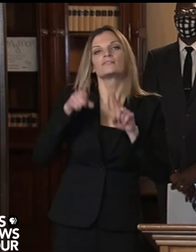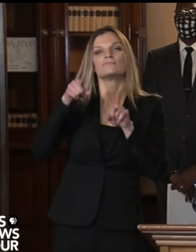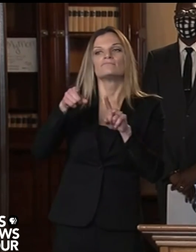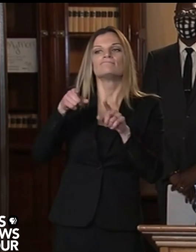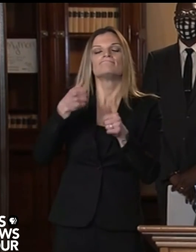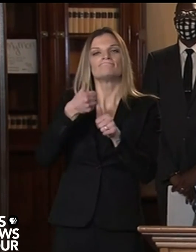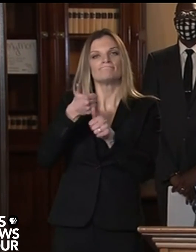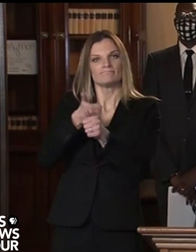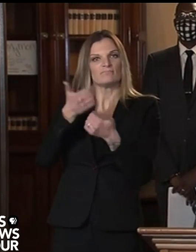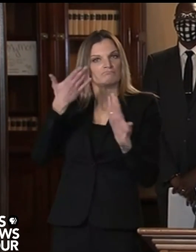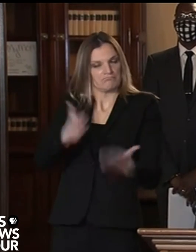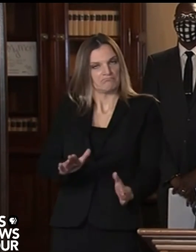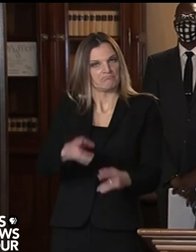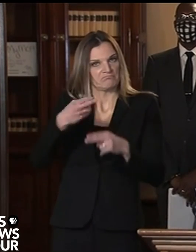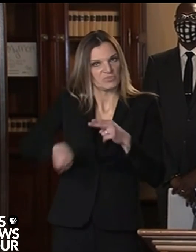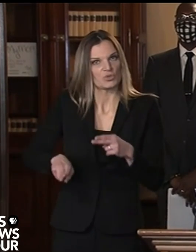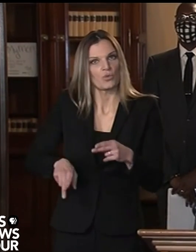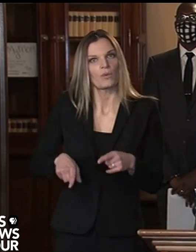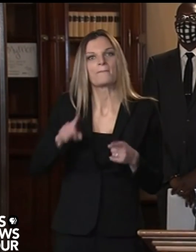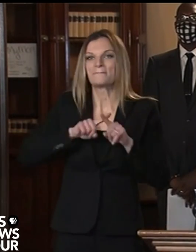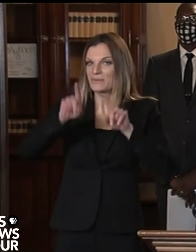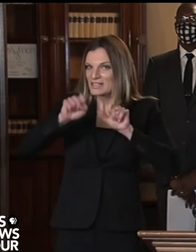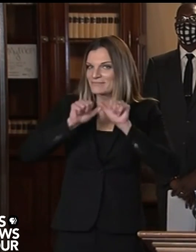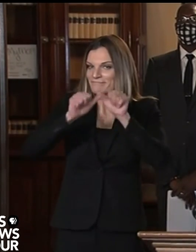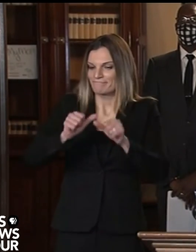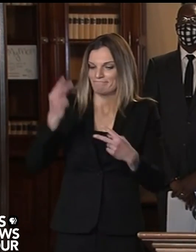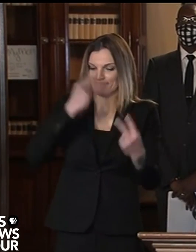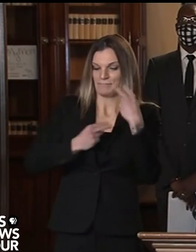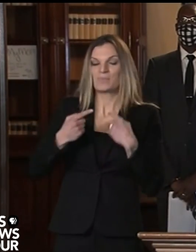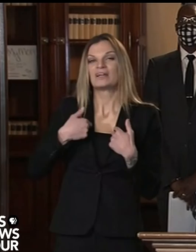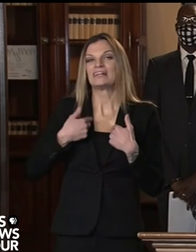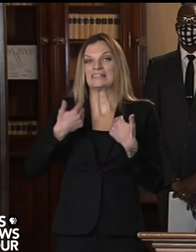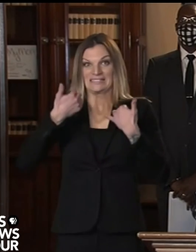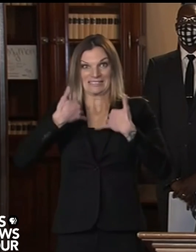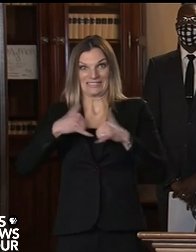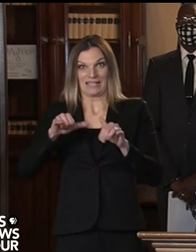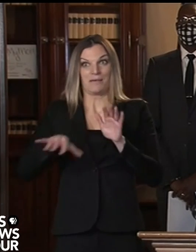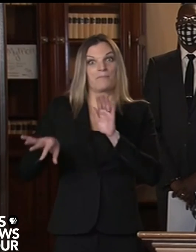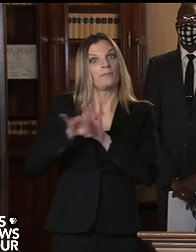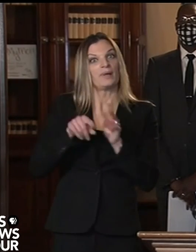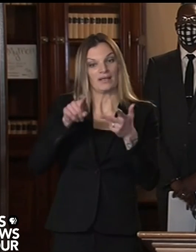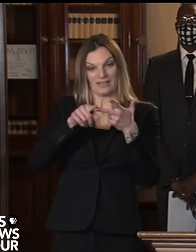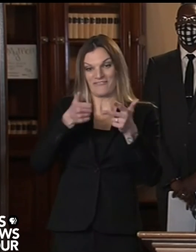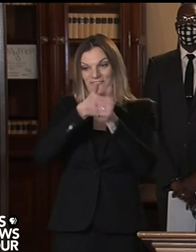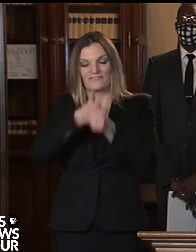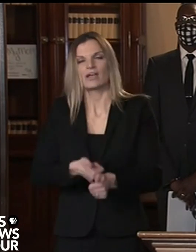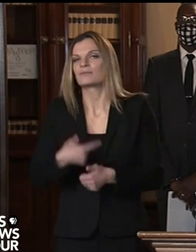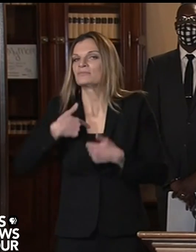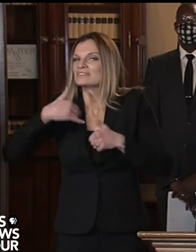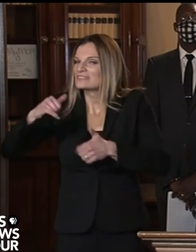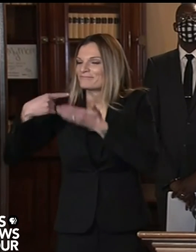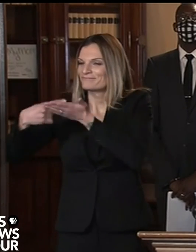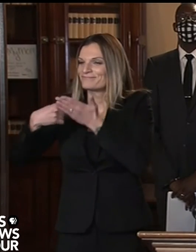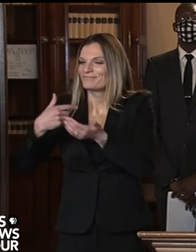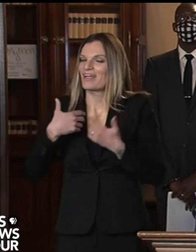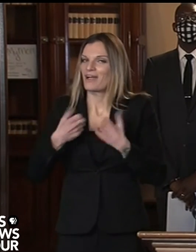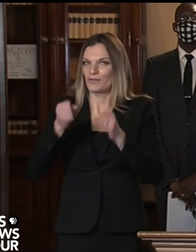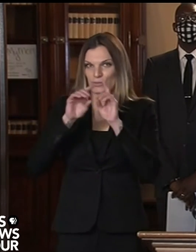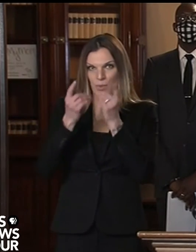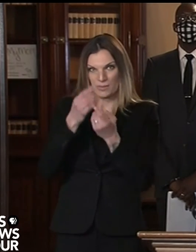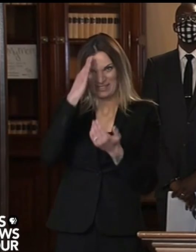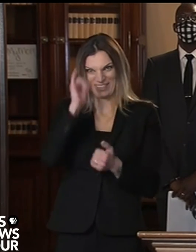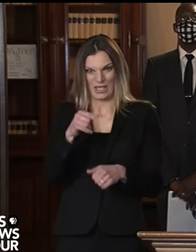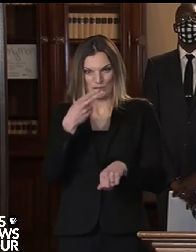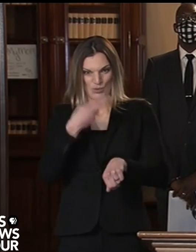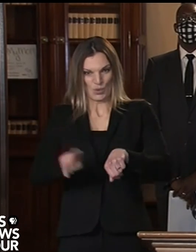for symptoms. That aspect we are still communicating about with our local health departments. Obviously, the shorter the